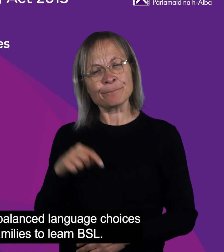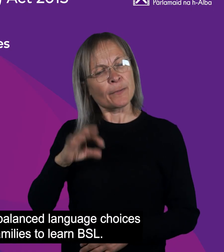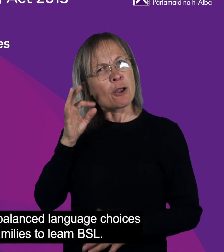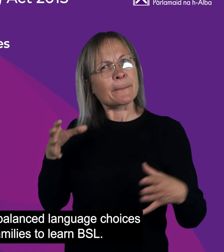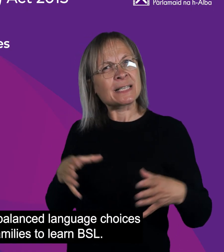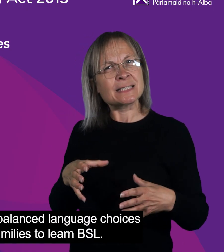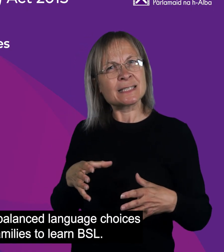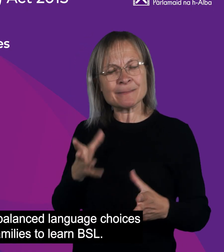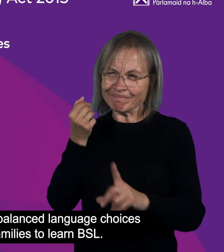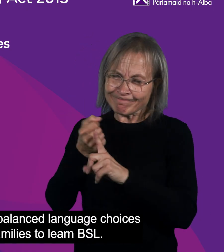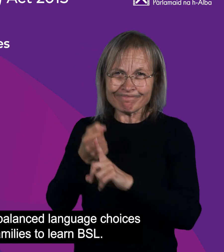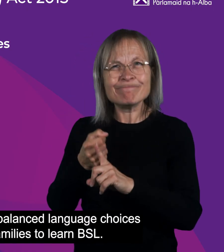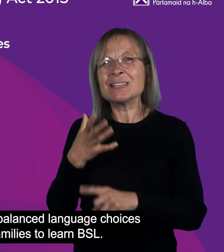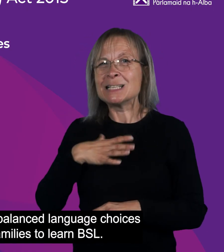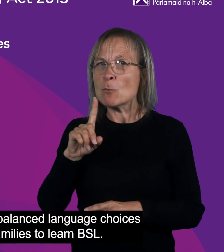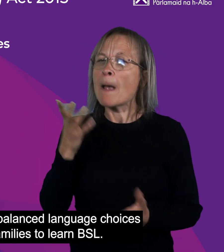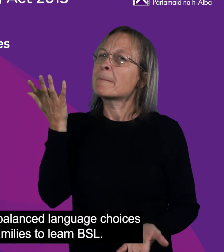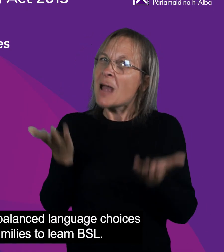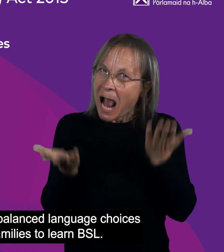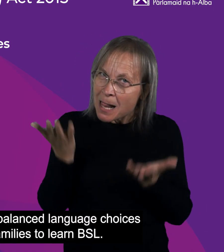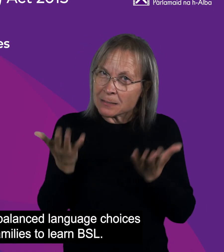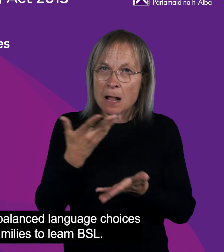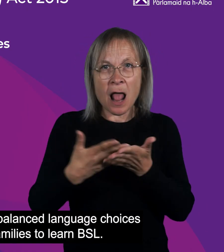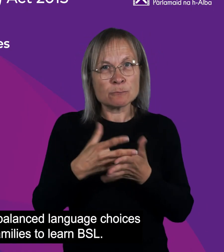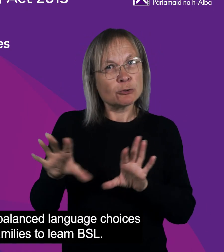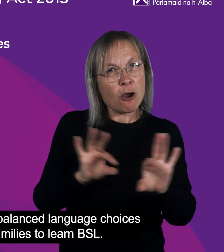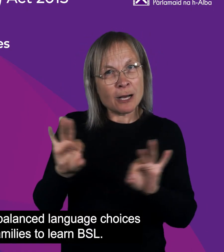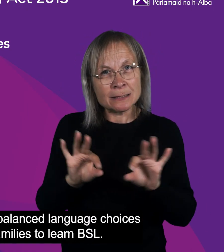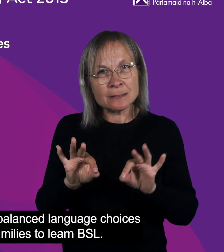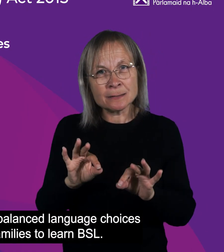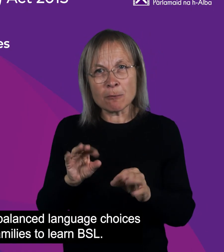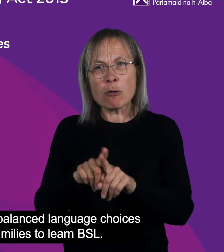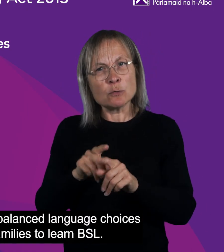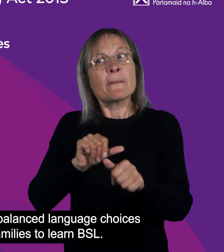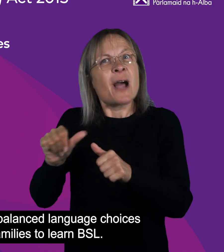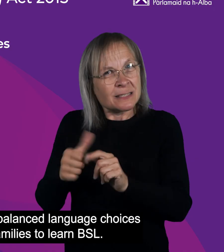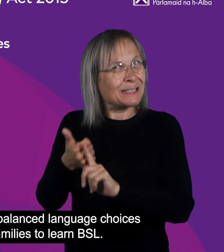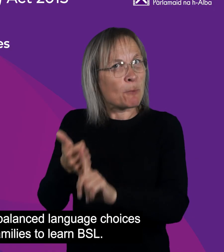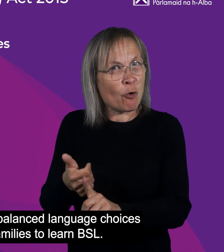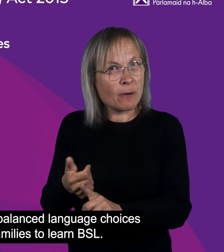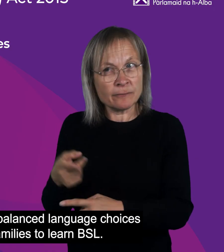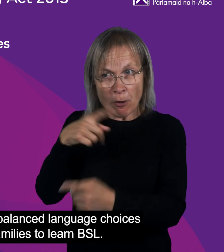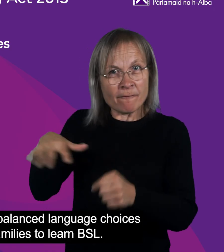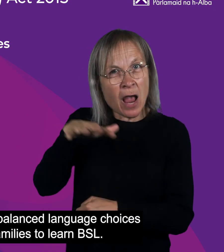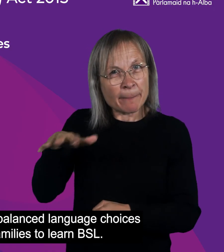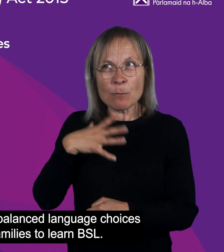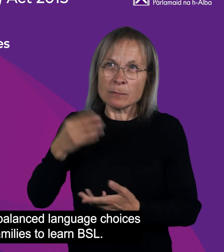The committee advocated for balanced language choices and better support for families to learn BSL.